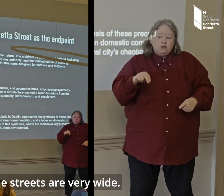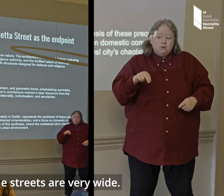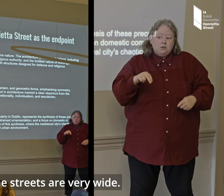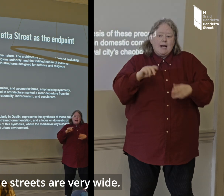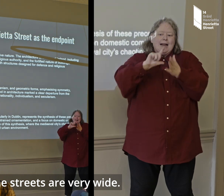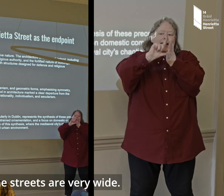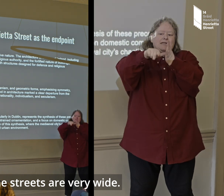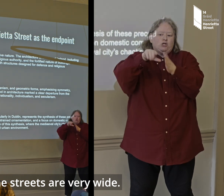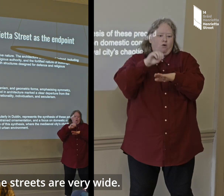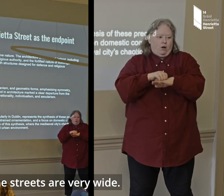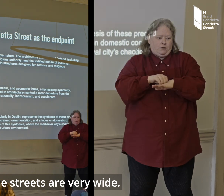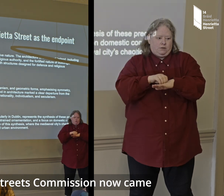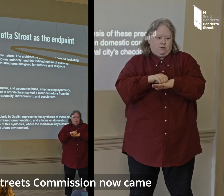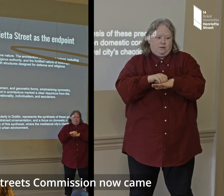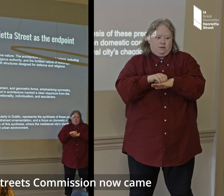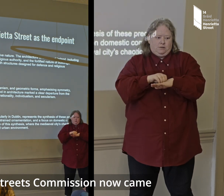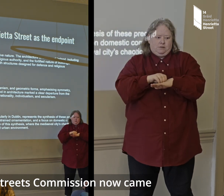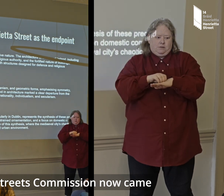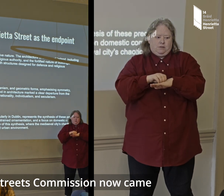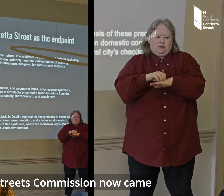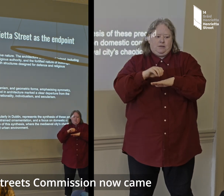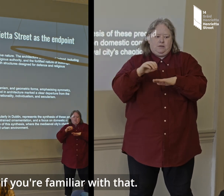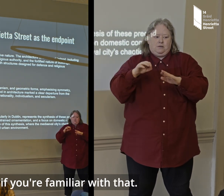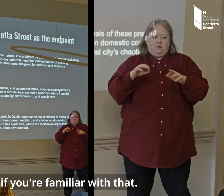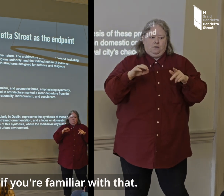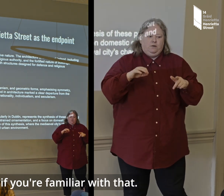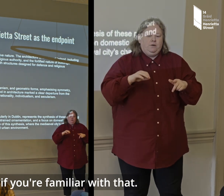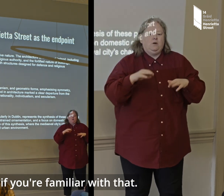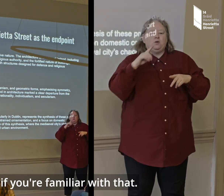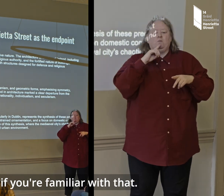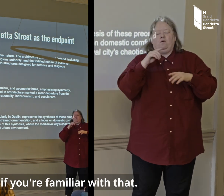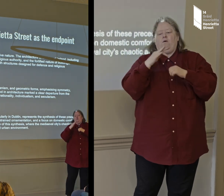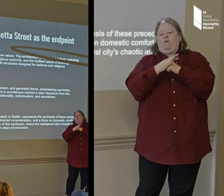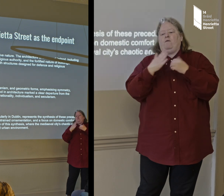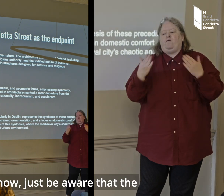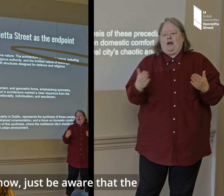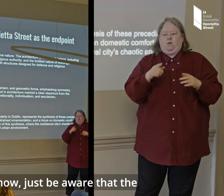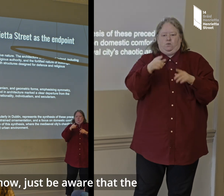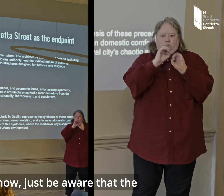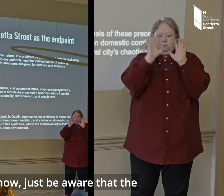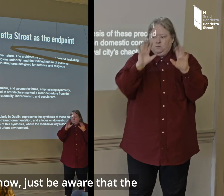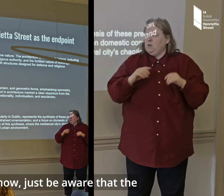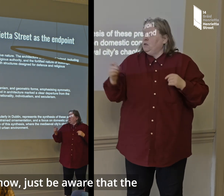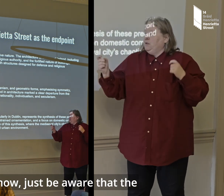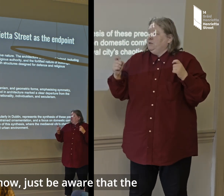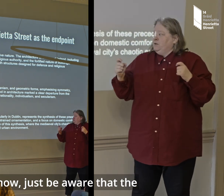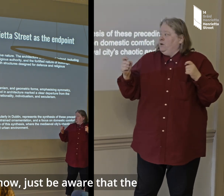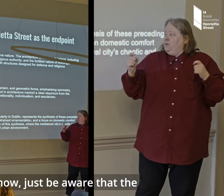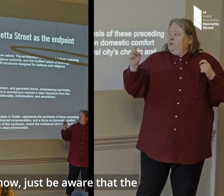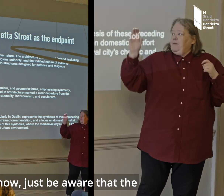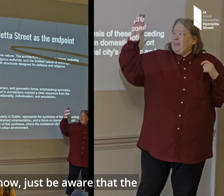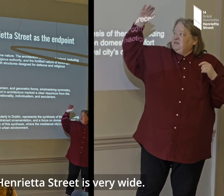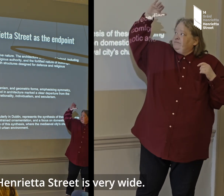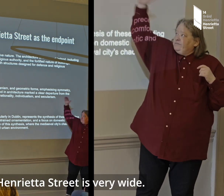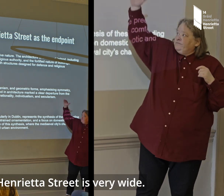the streets are very wide. The Wide Streets Commission now came later on, if you're familiar with that. But for now, just be